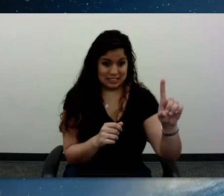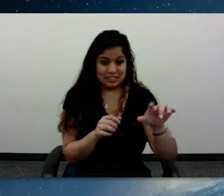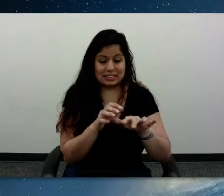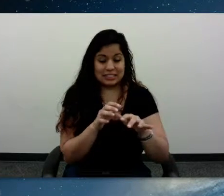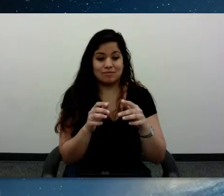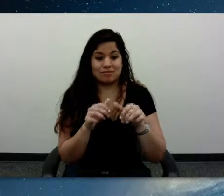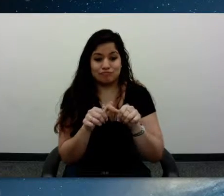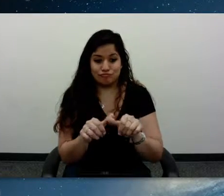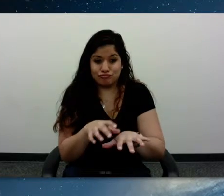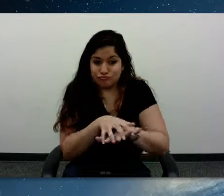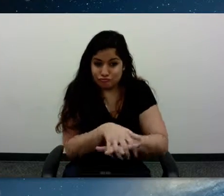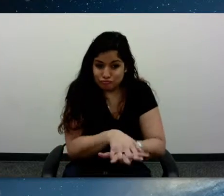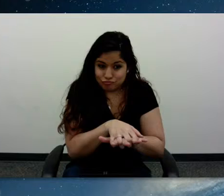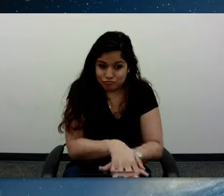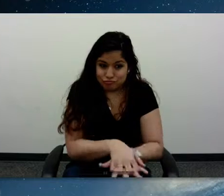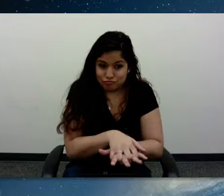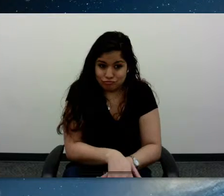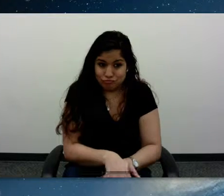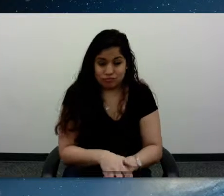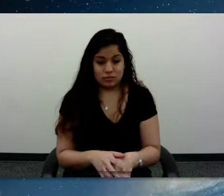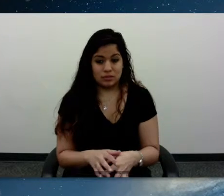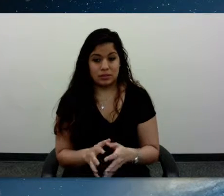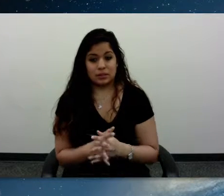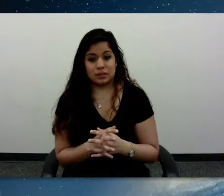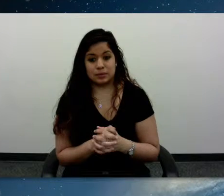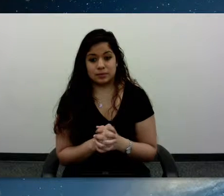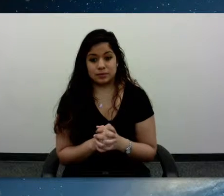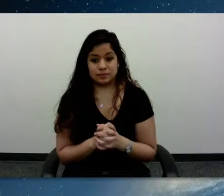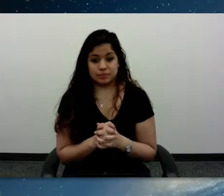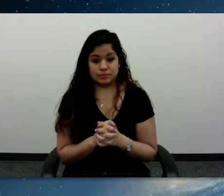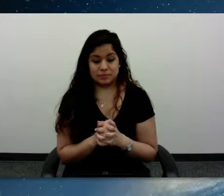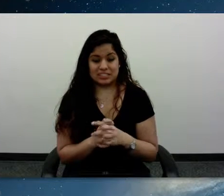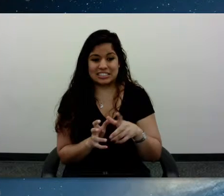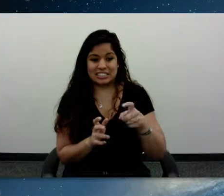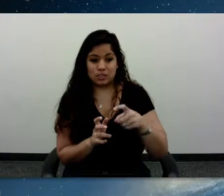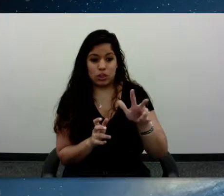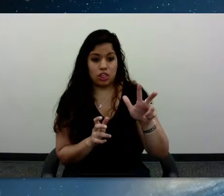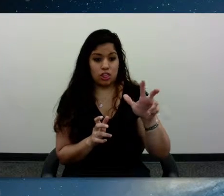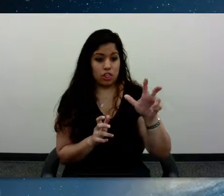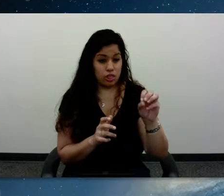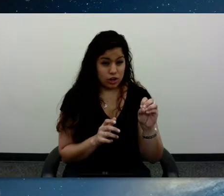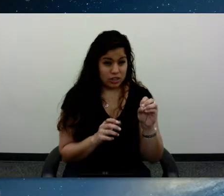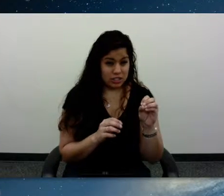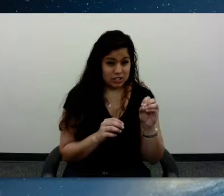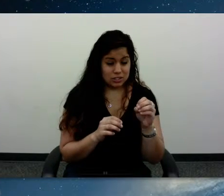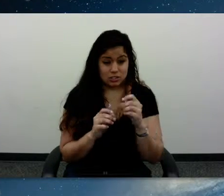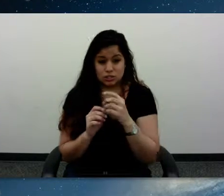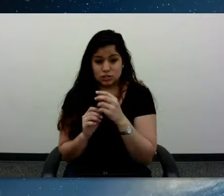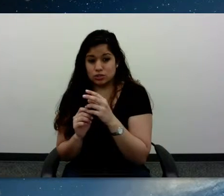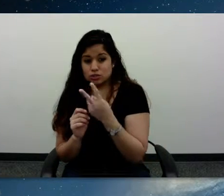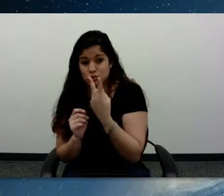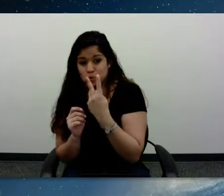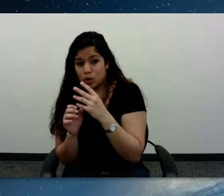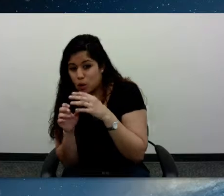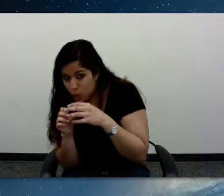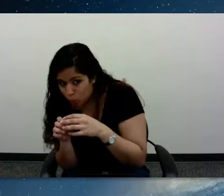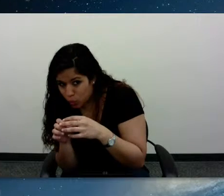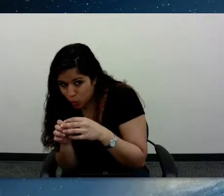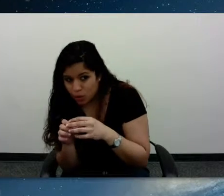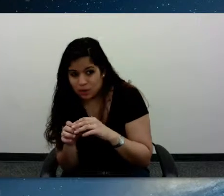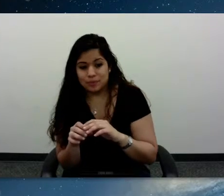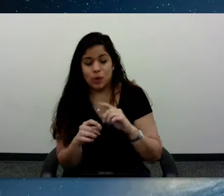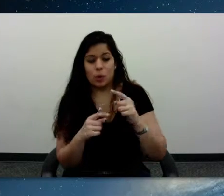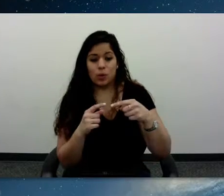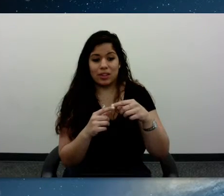3. But the important part is to continue doing that 30 to 2 cycles until the AED arrives. When the